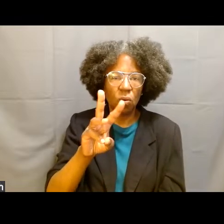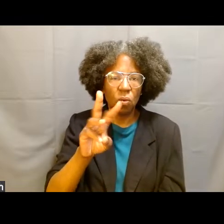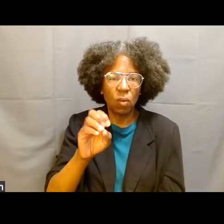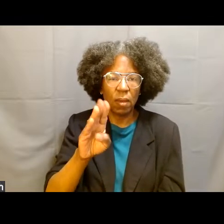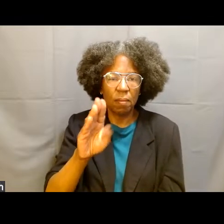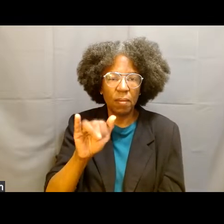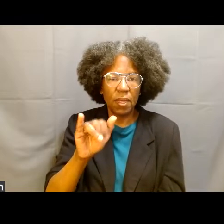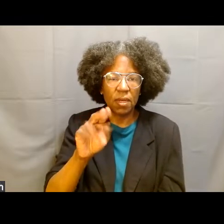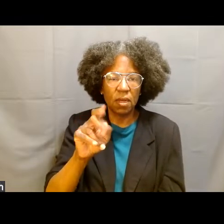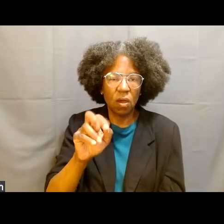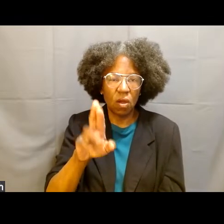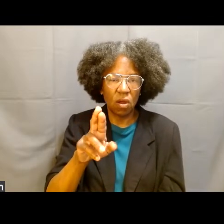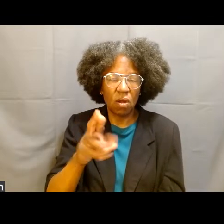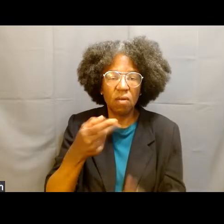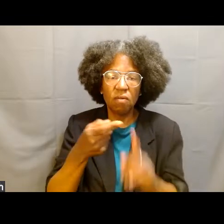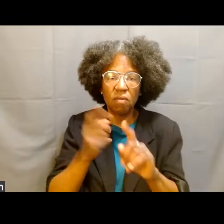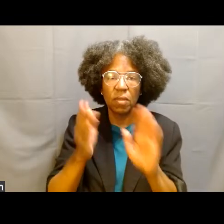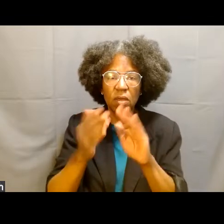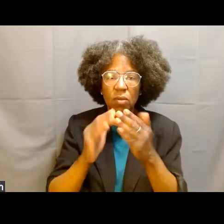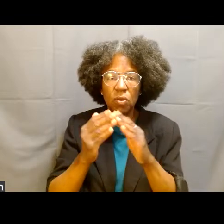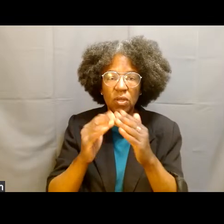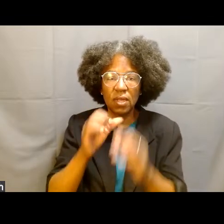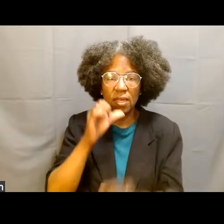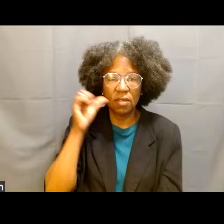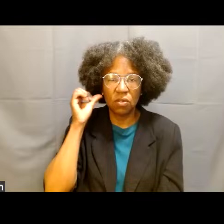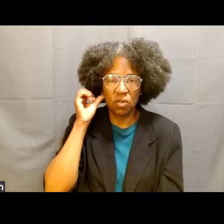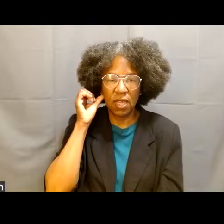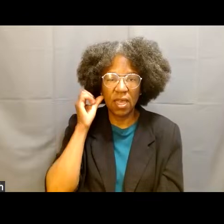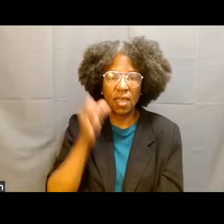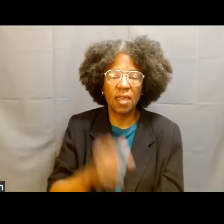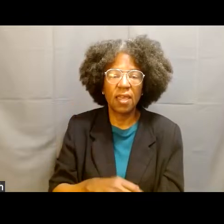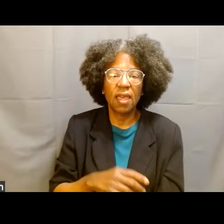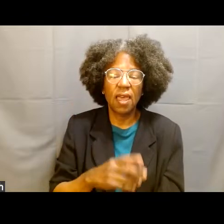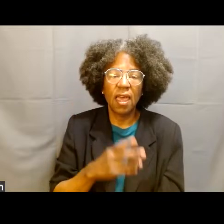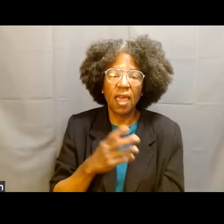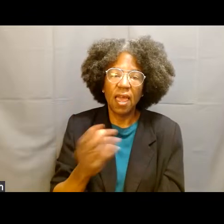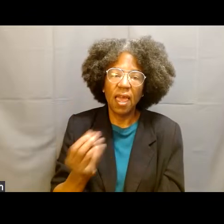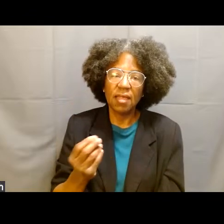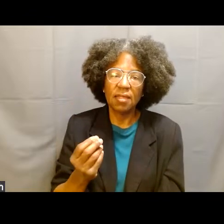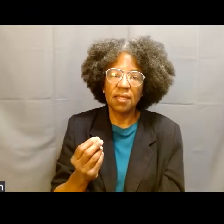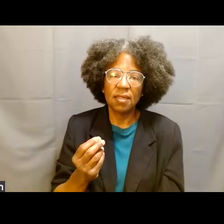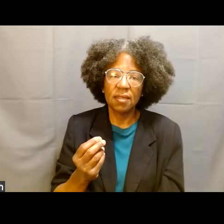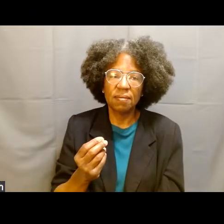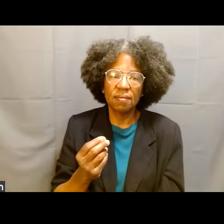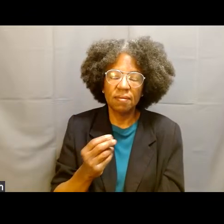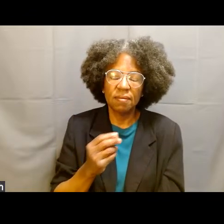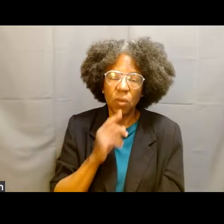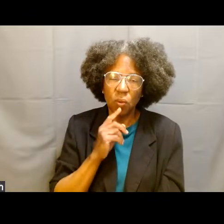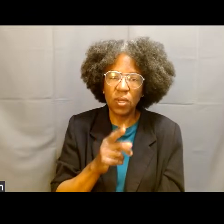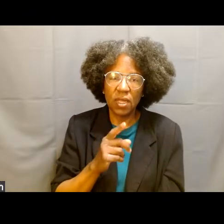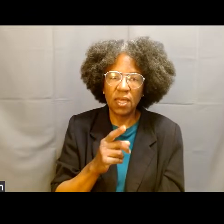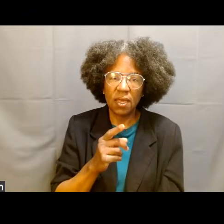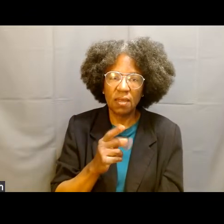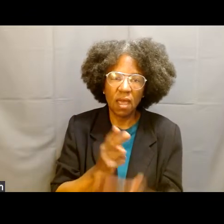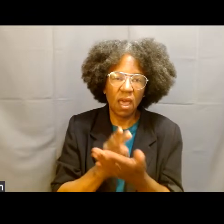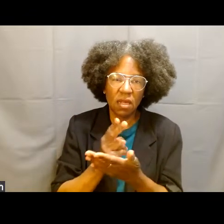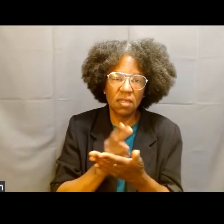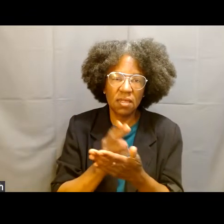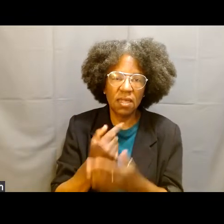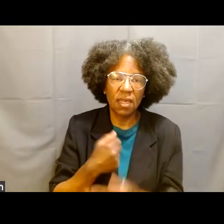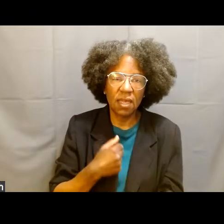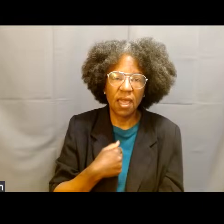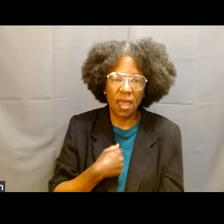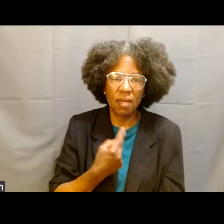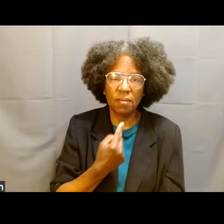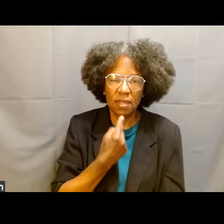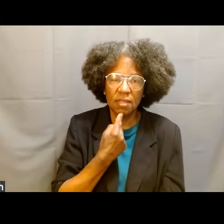the community yesterday. And I'm just really, I'm honestly disappointed. Along